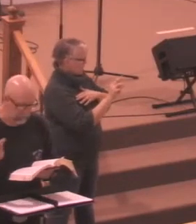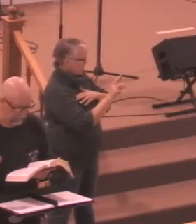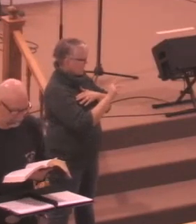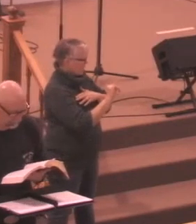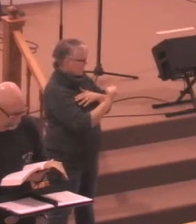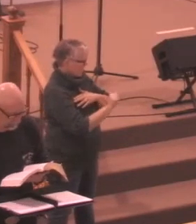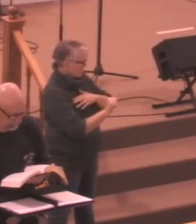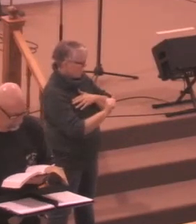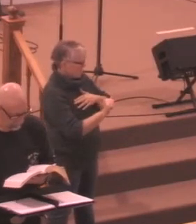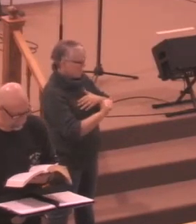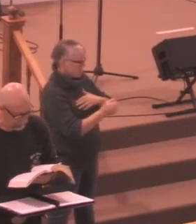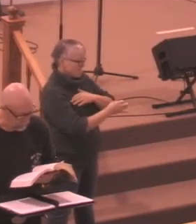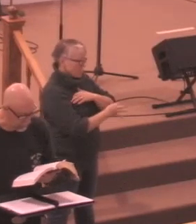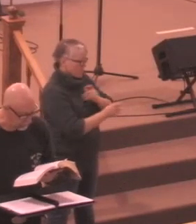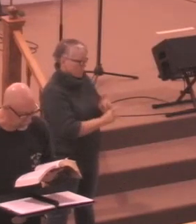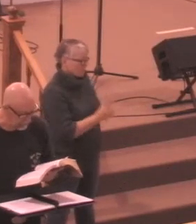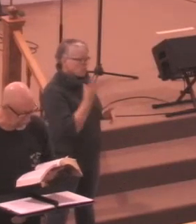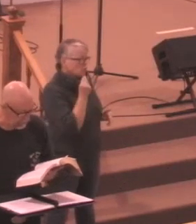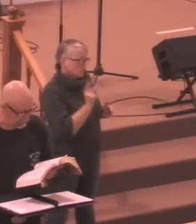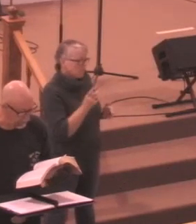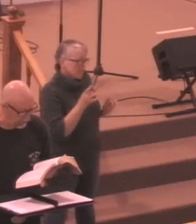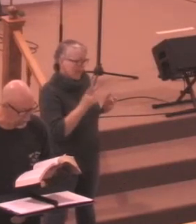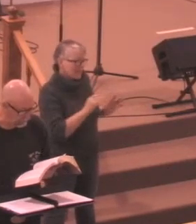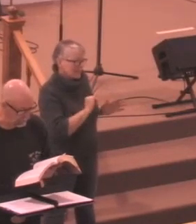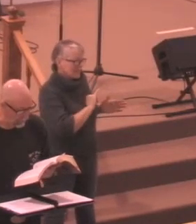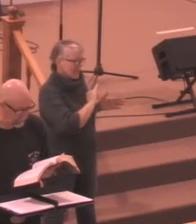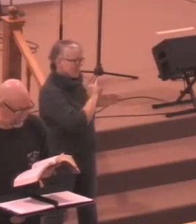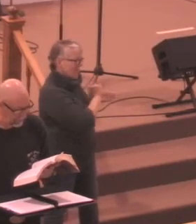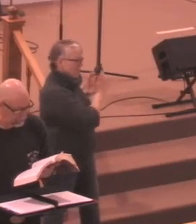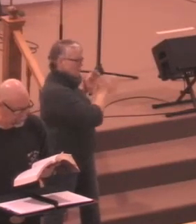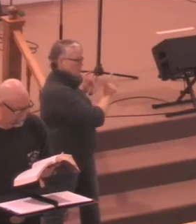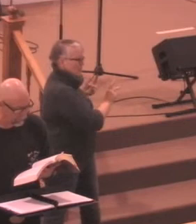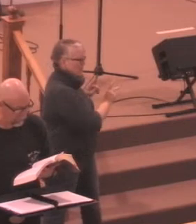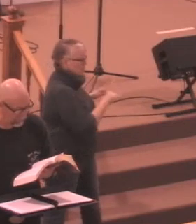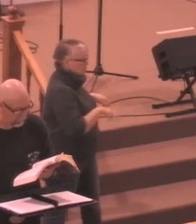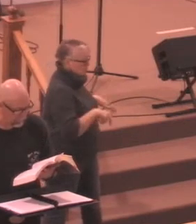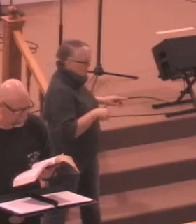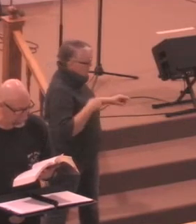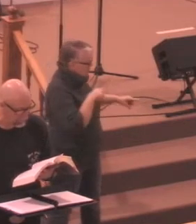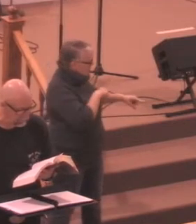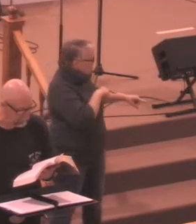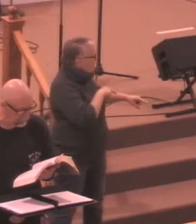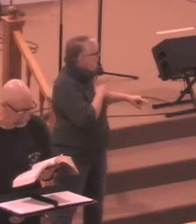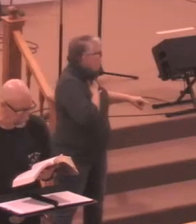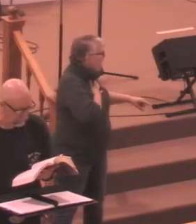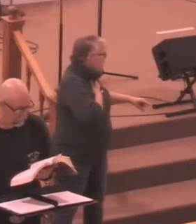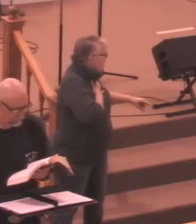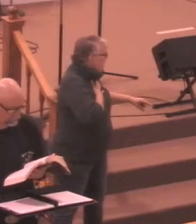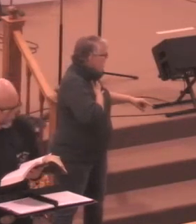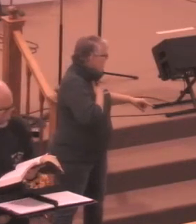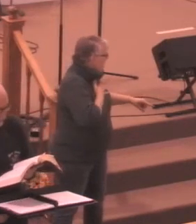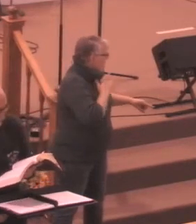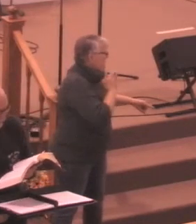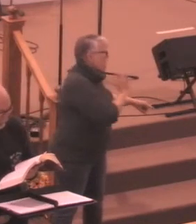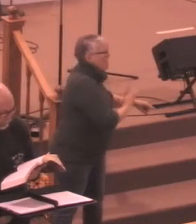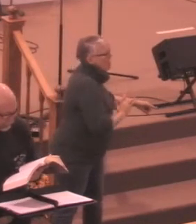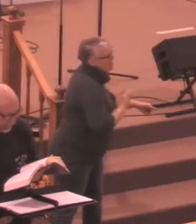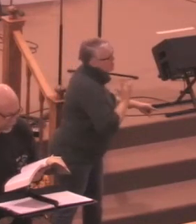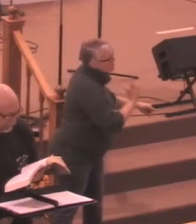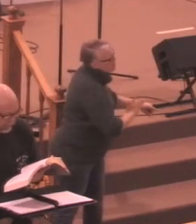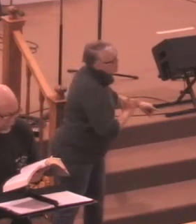the Samaritans, was traveling, came upon him, and when he saw him, he was deeply moved with compassion for